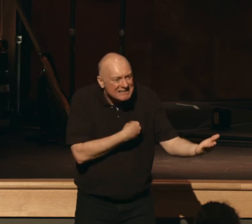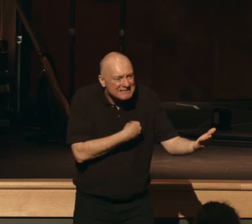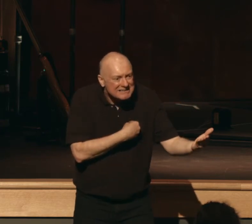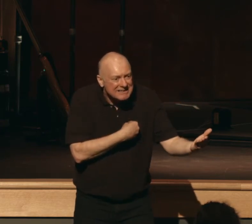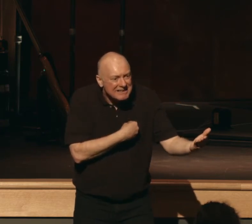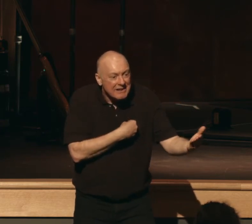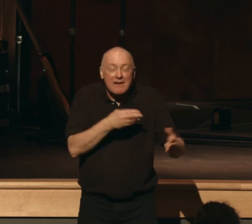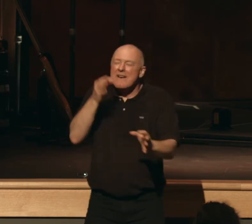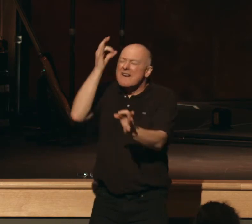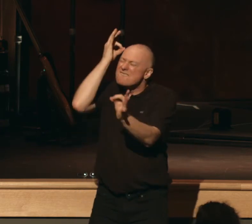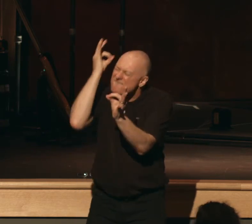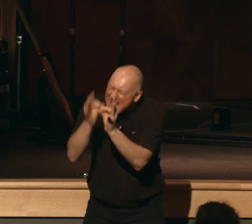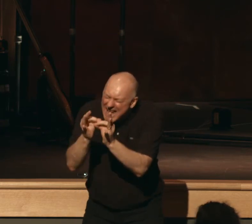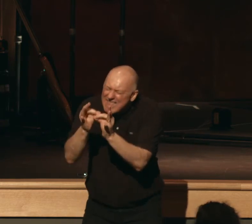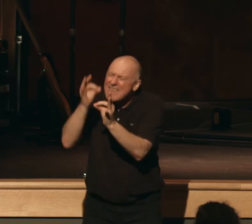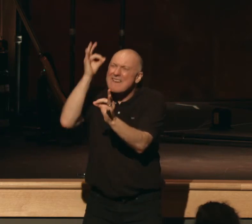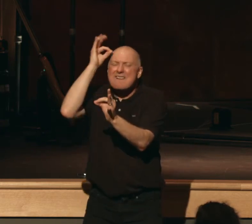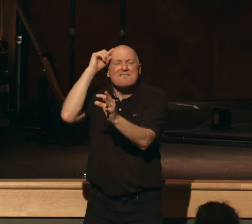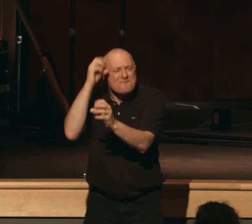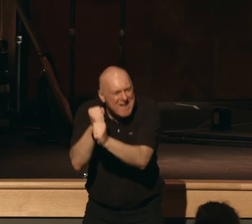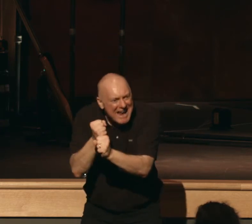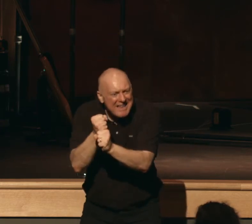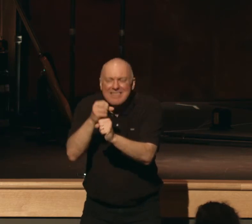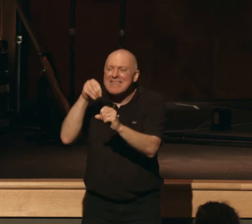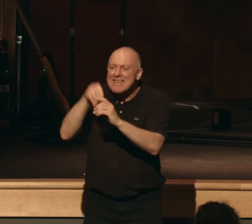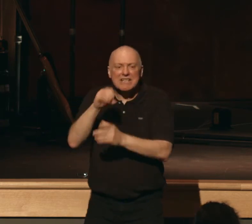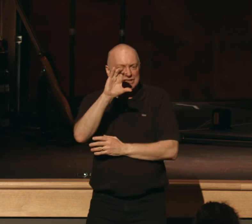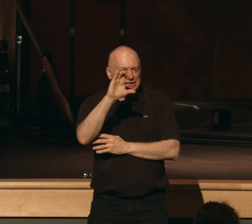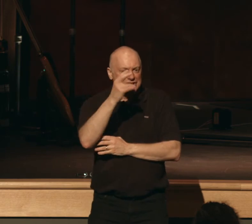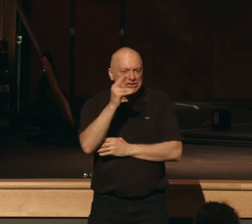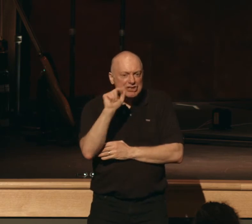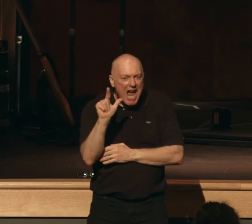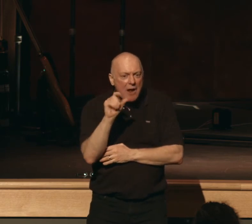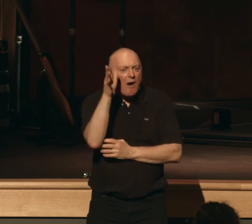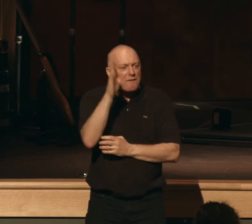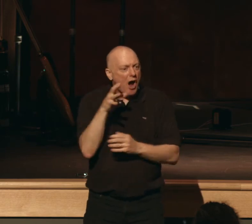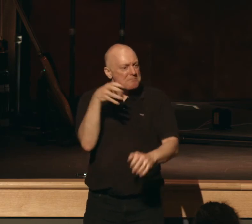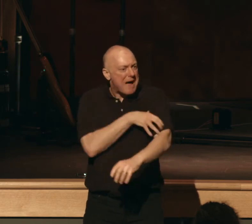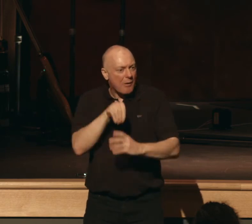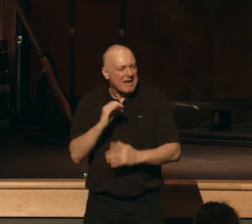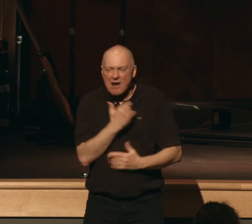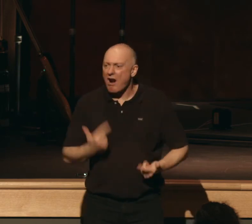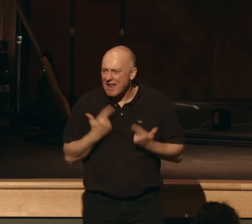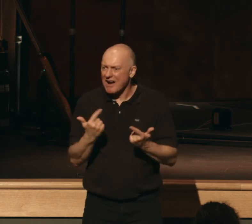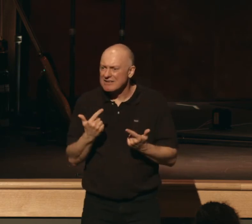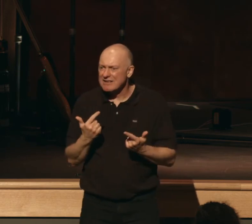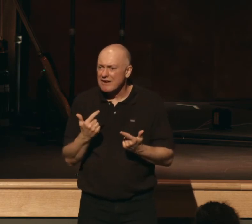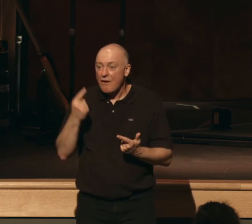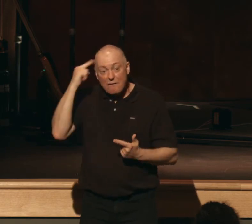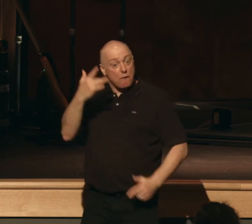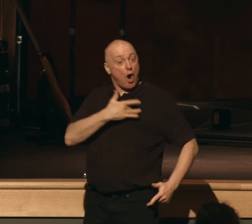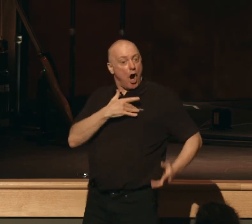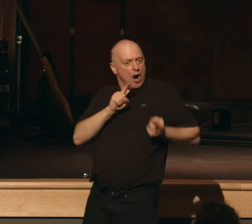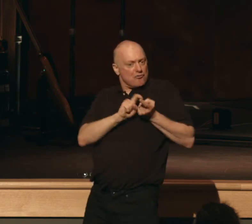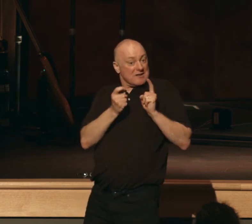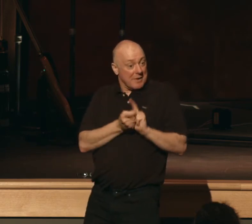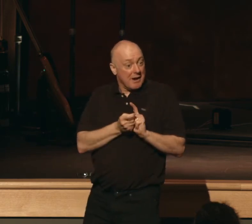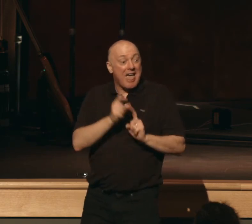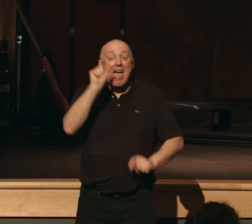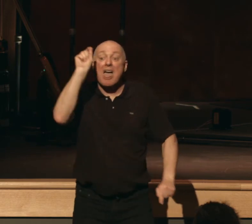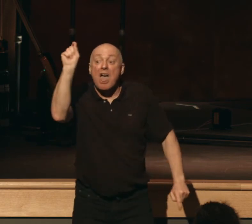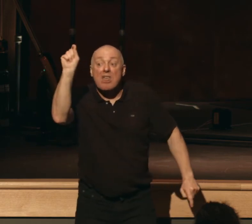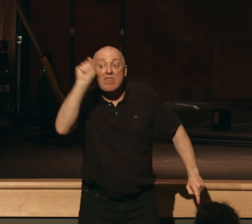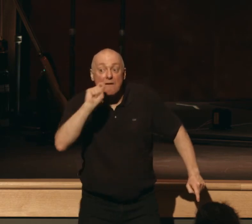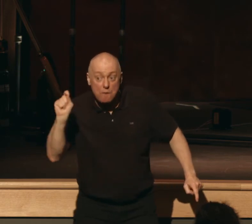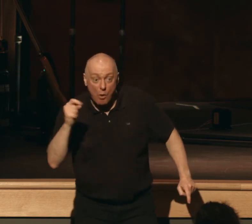And faith is the channel of God's power in our lives for a heart transformation.